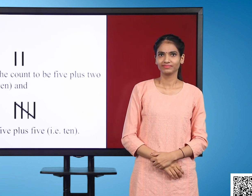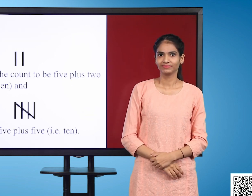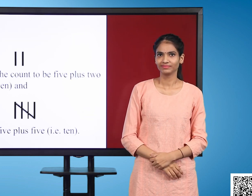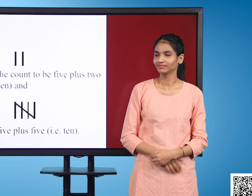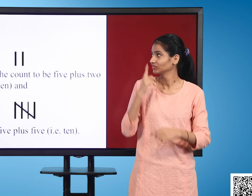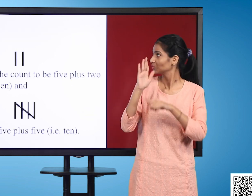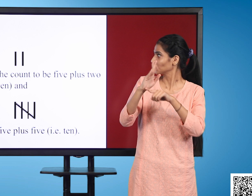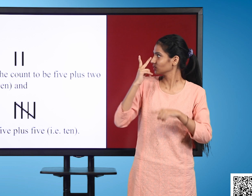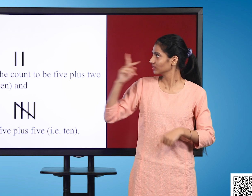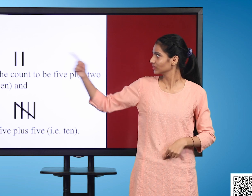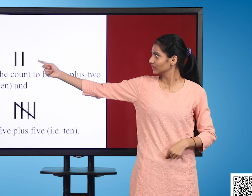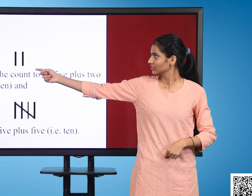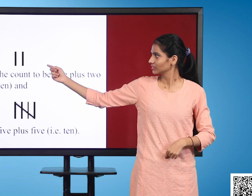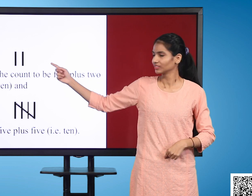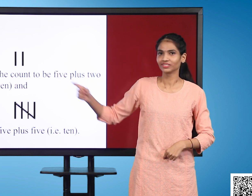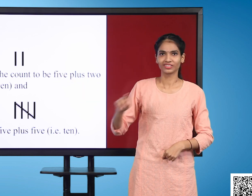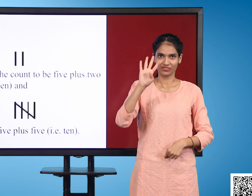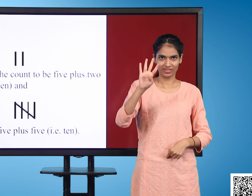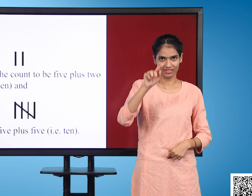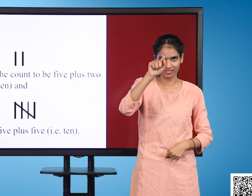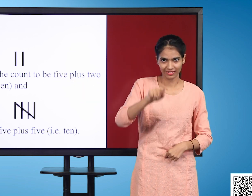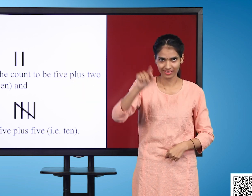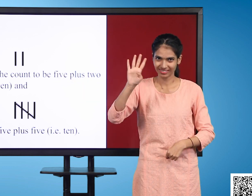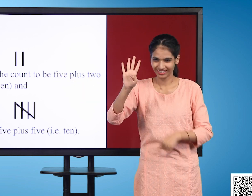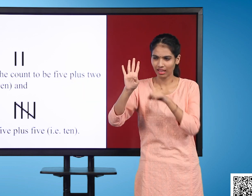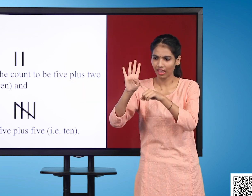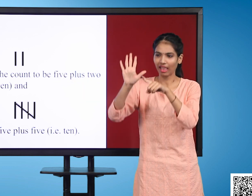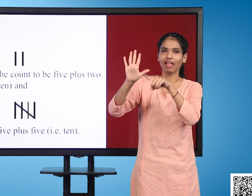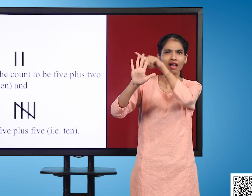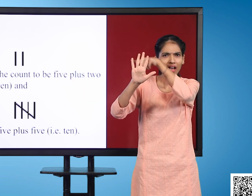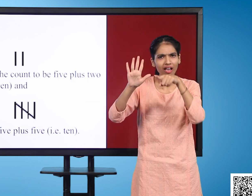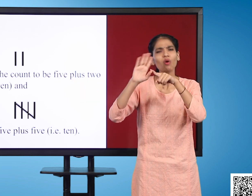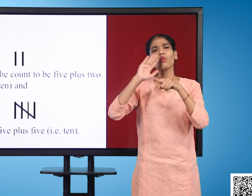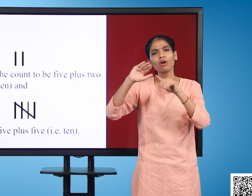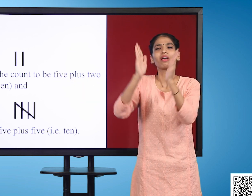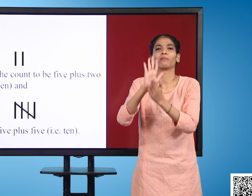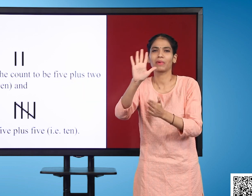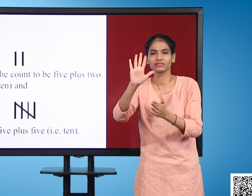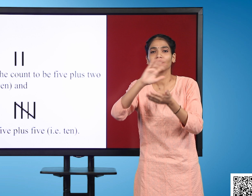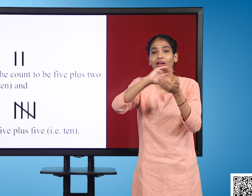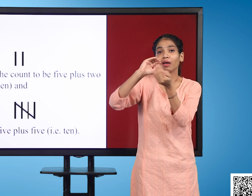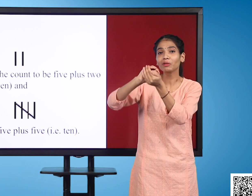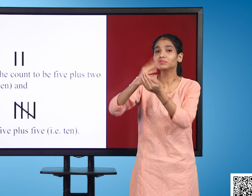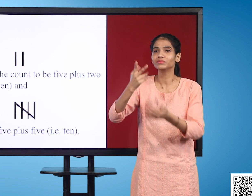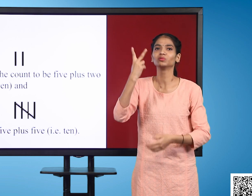Thus, 4 vertical lines with a diagonal cross and 2 vertical lines shows the count to